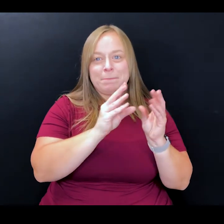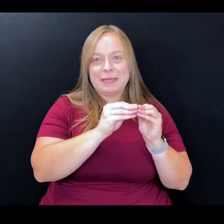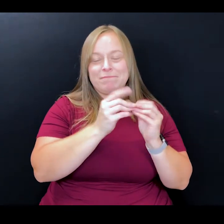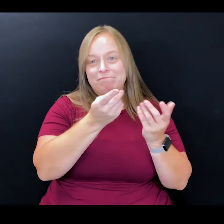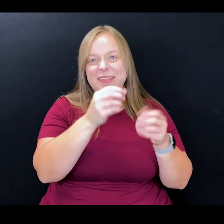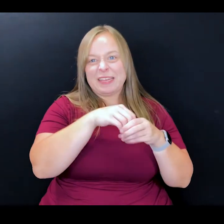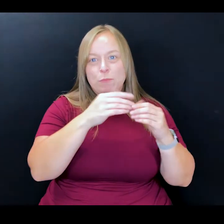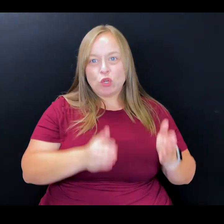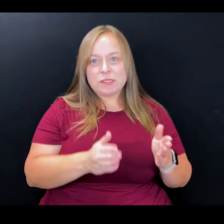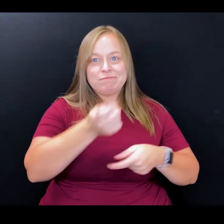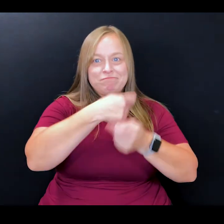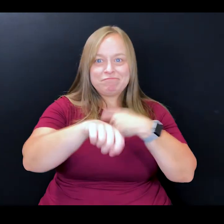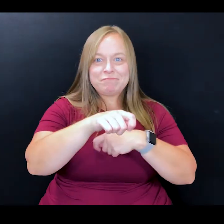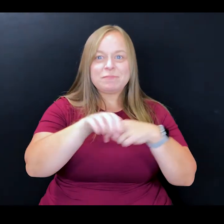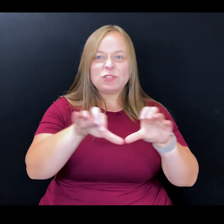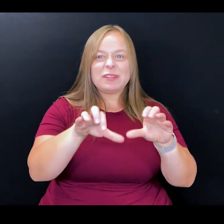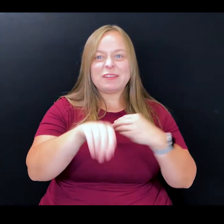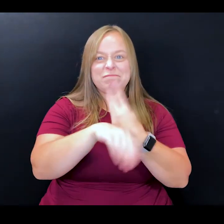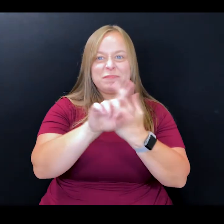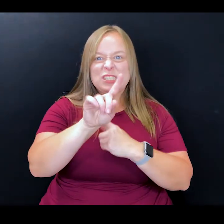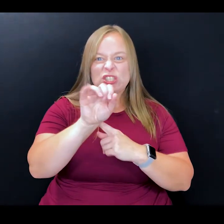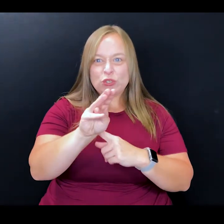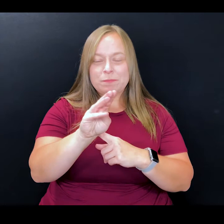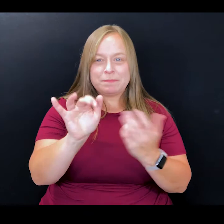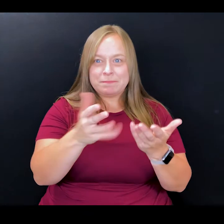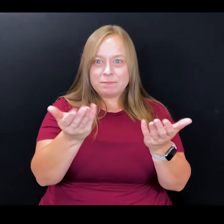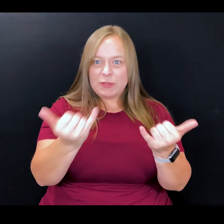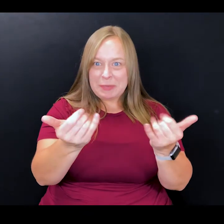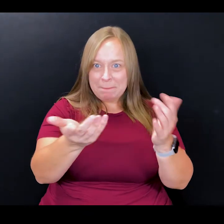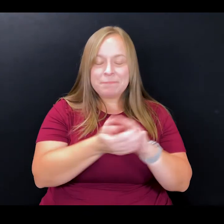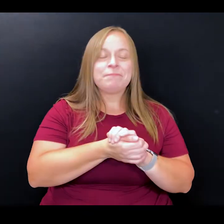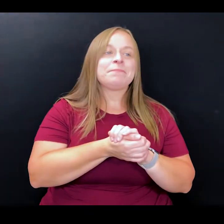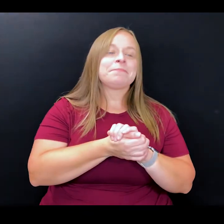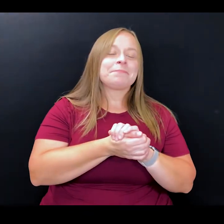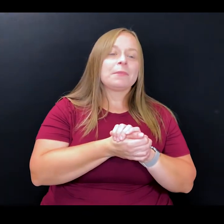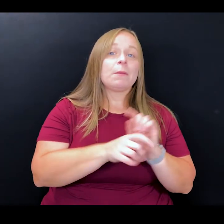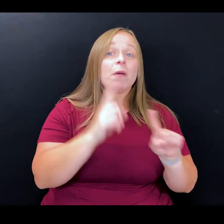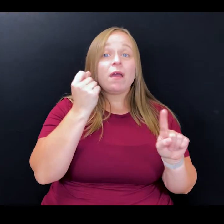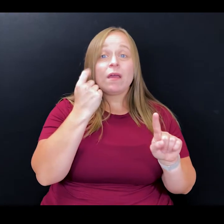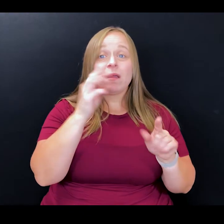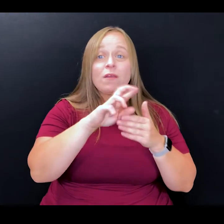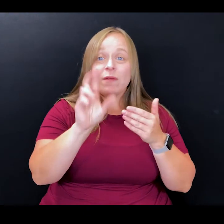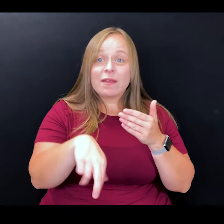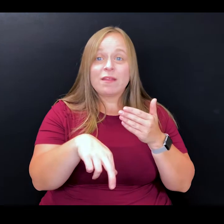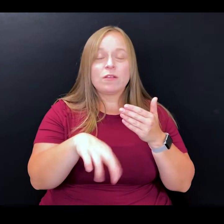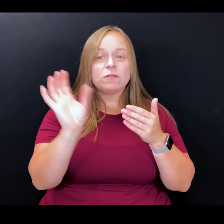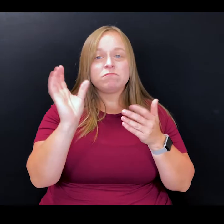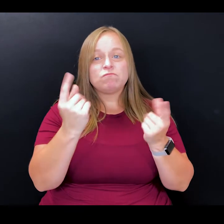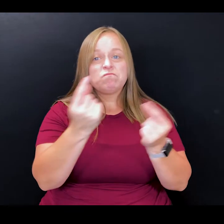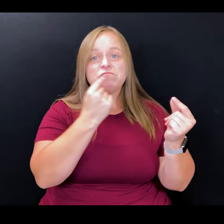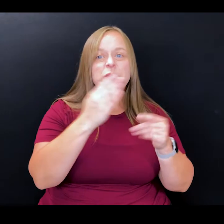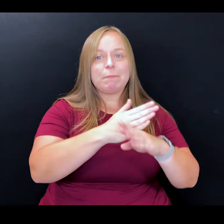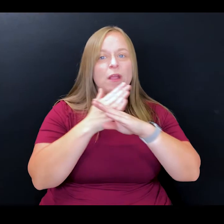in the community. And what we ended up doing was having a lot of Zoom meetings, just like we're having here. But what came out when we were